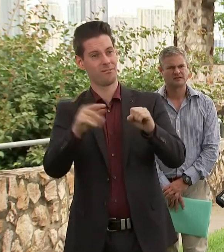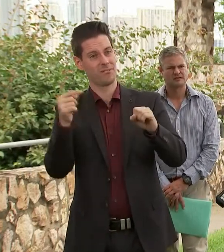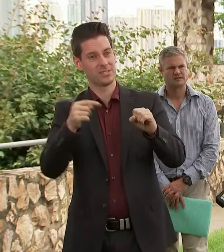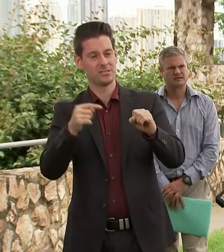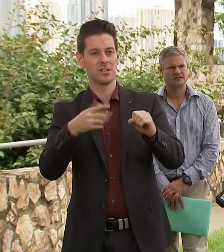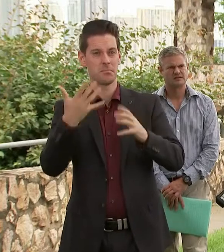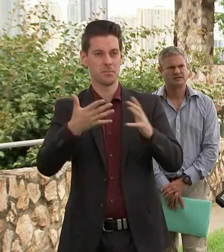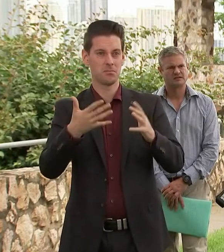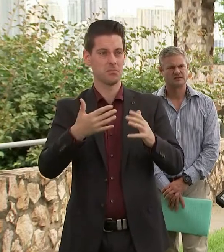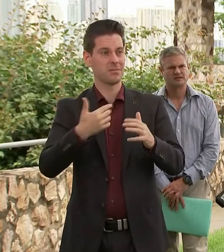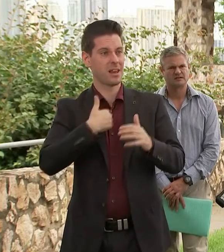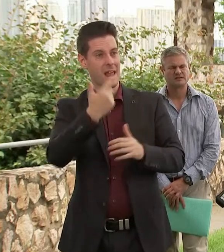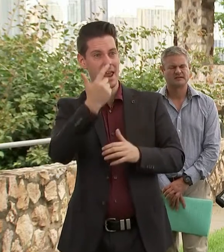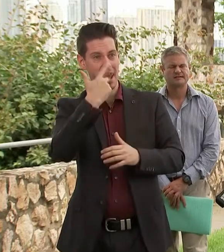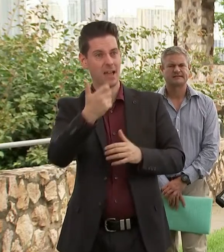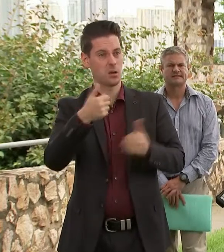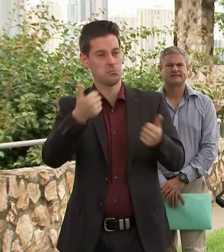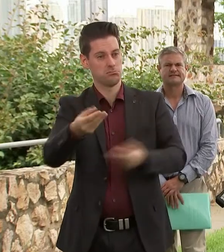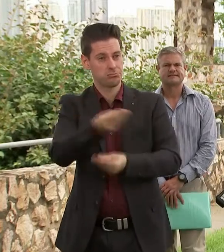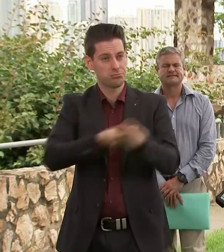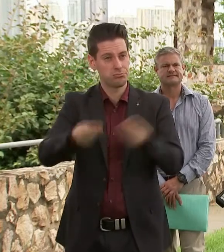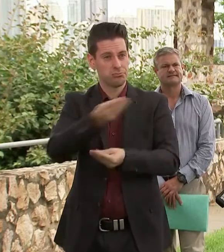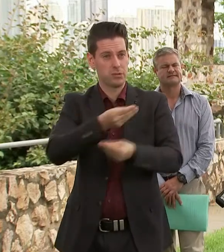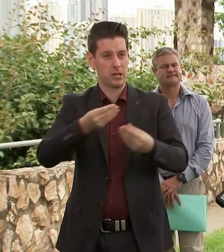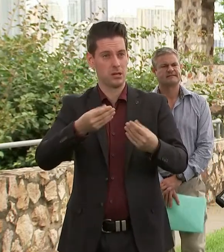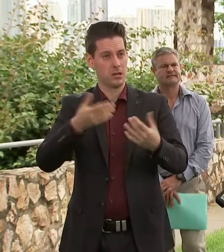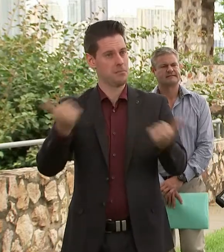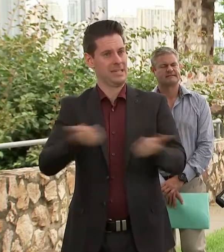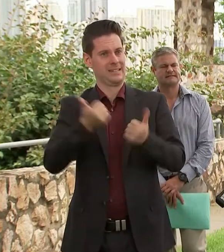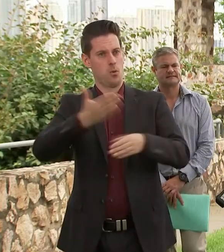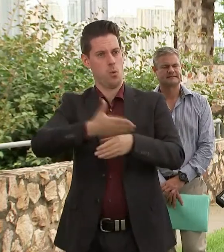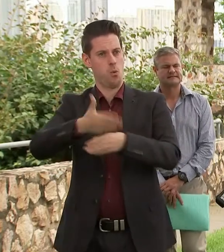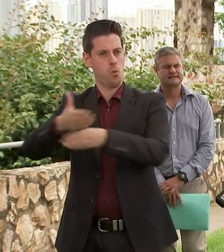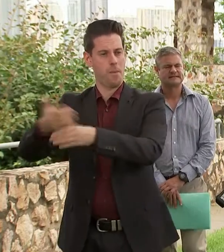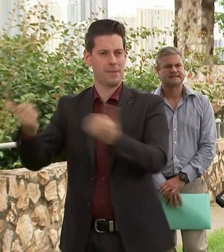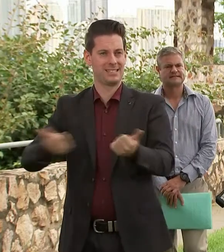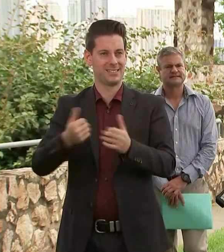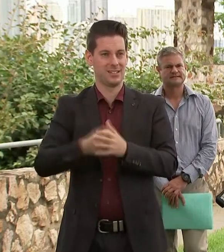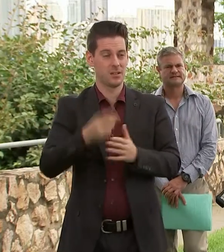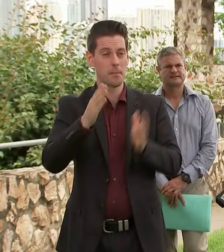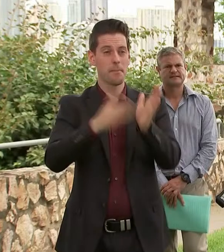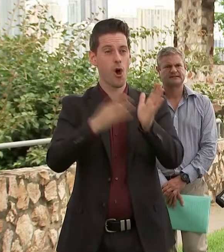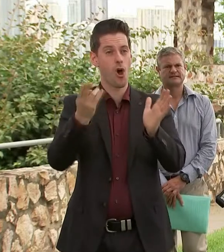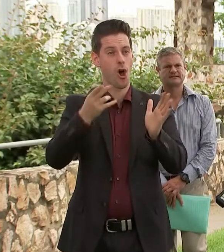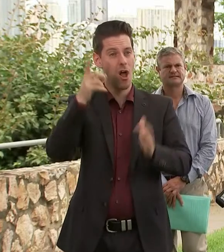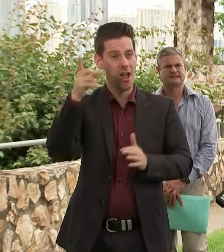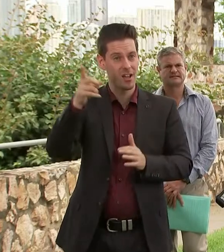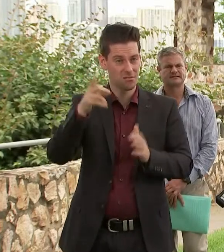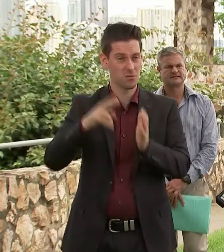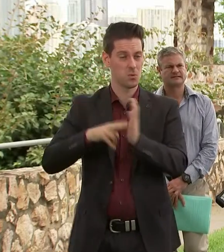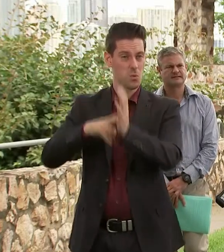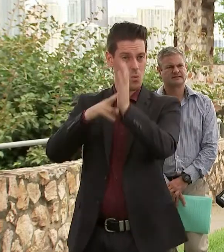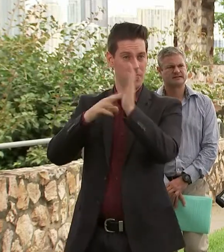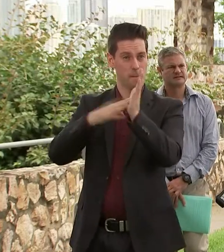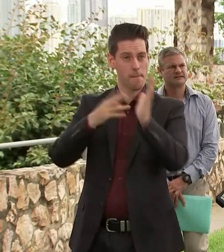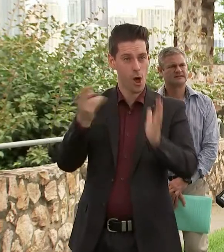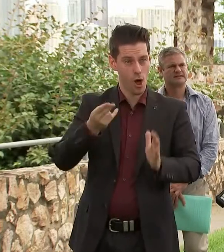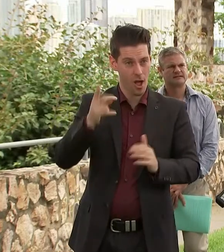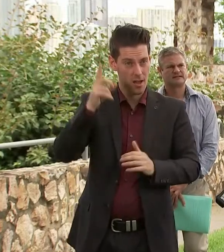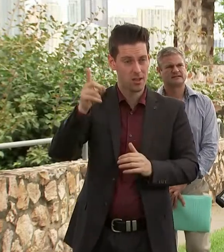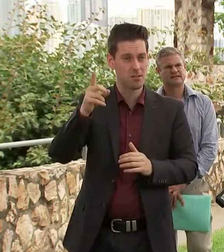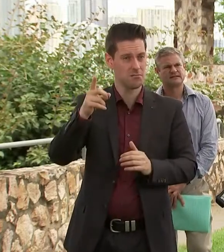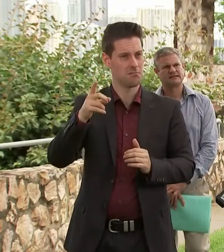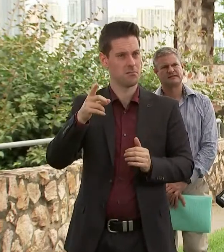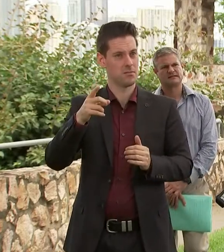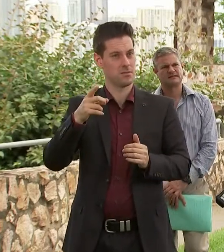been strong economic activity and strong jobs growth across Queensland. We look at places like Mackay in the north of our state, where we've